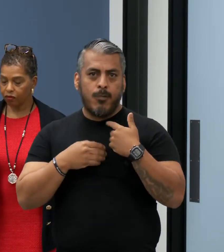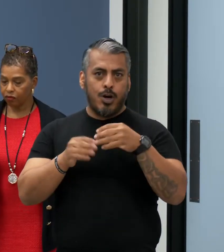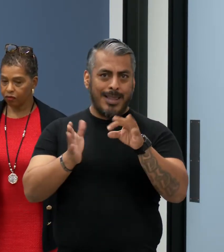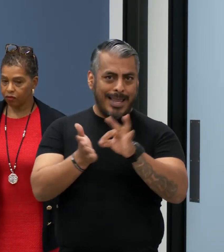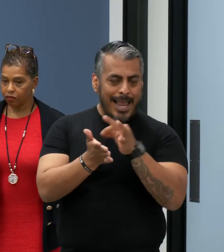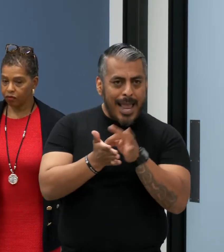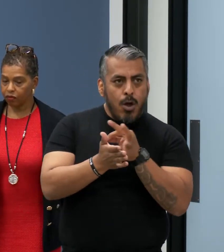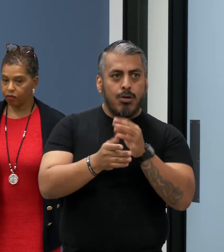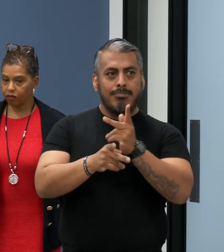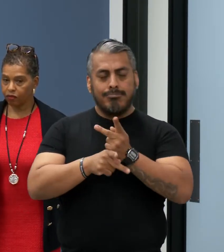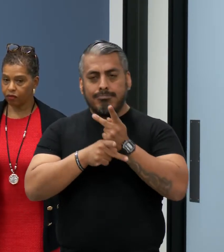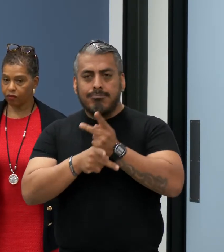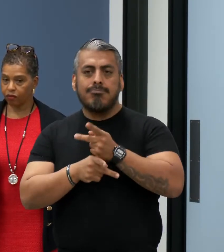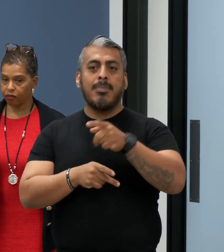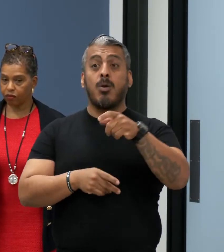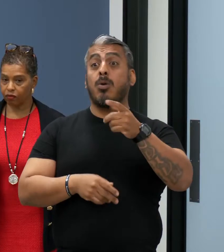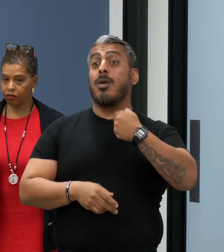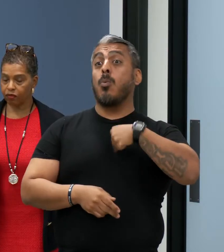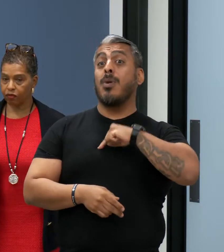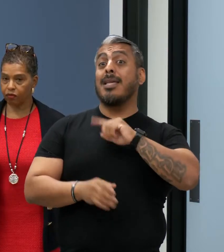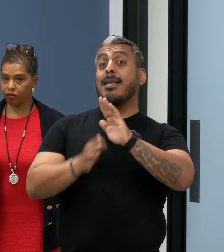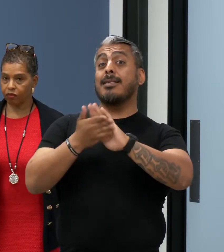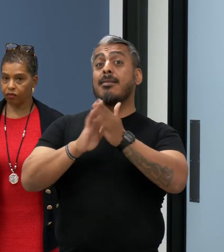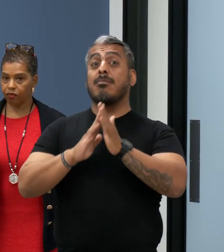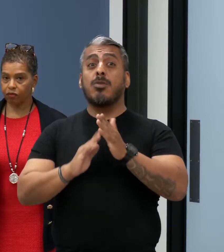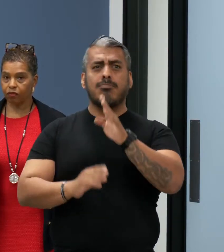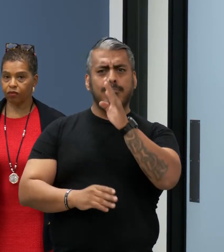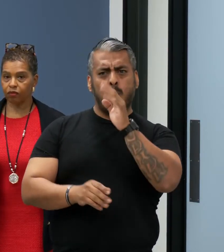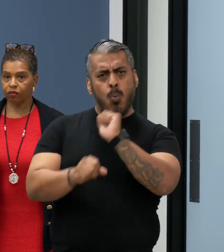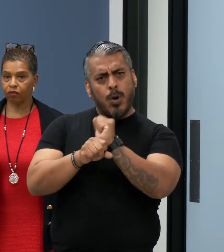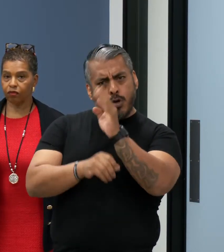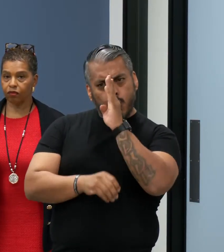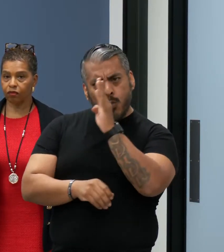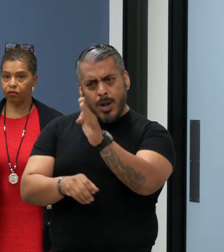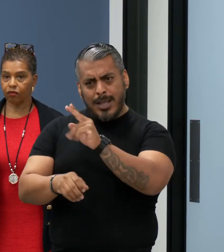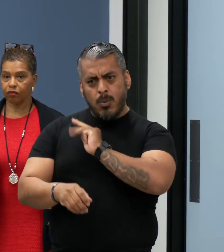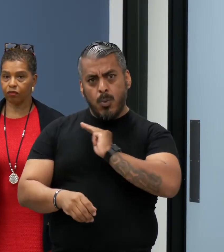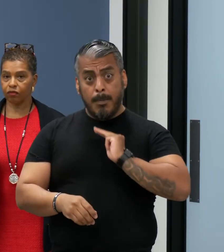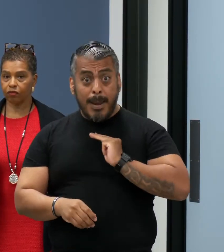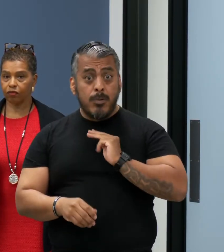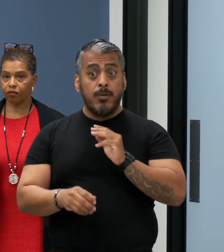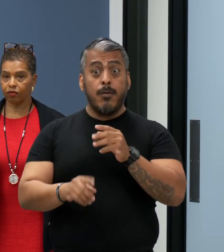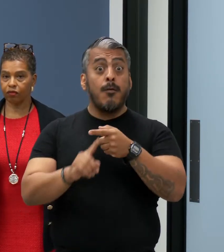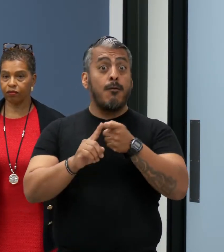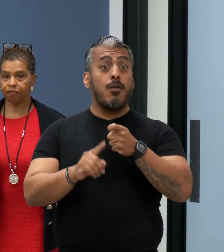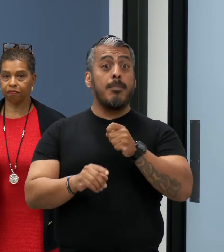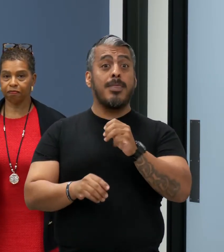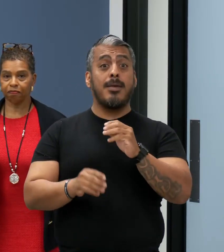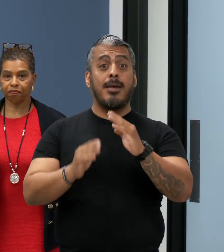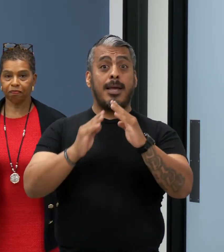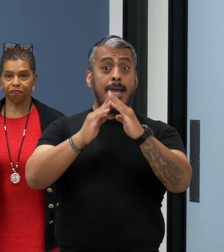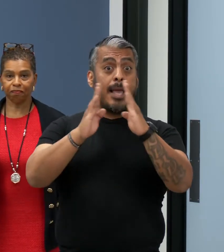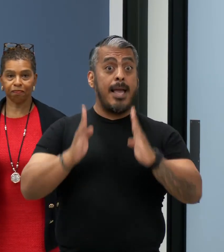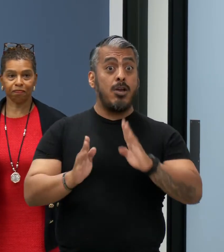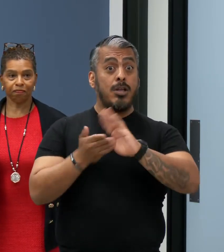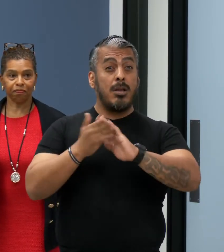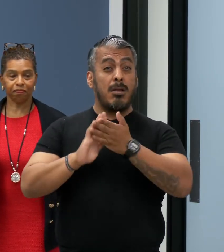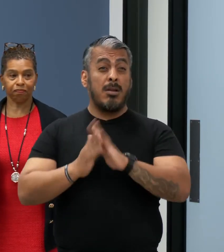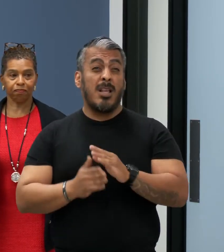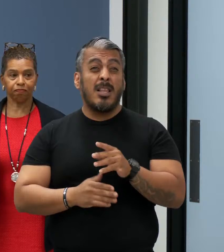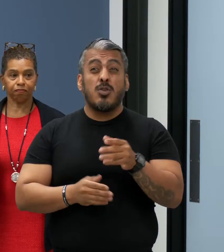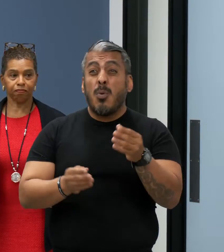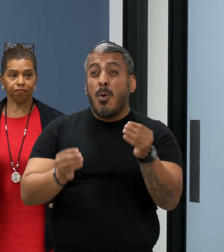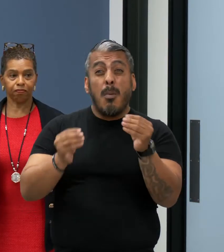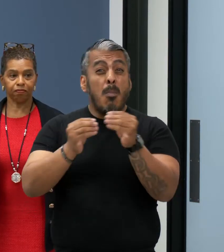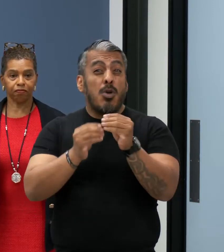care, which basically means that we as a city work directly with members of our unhoused community. There are more than 400 continuums